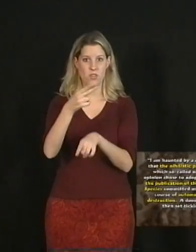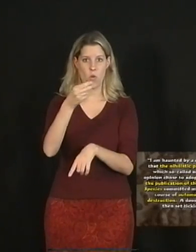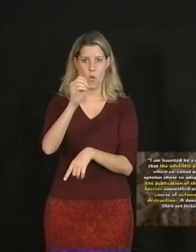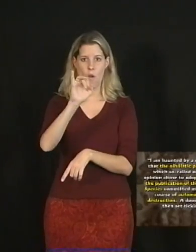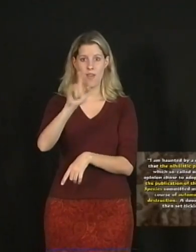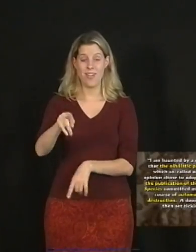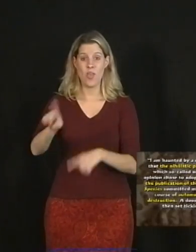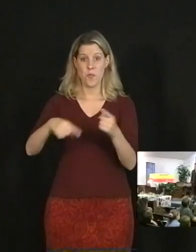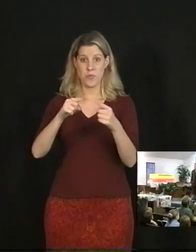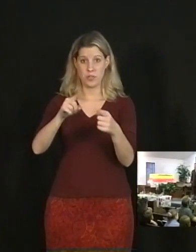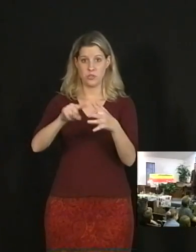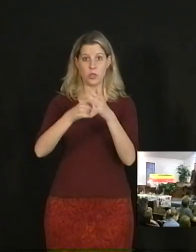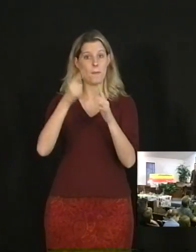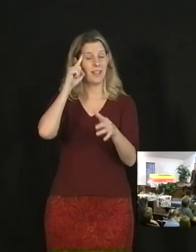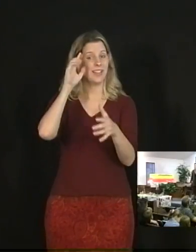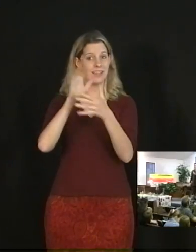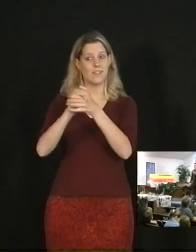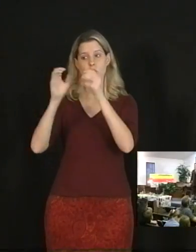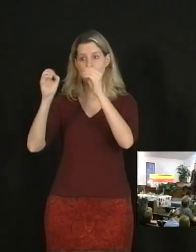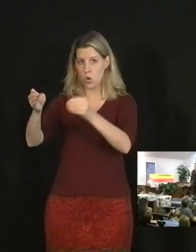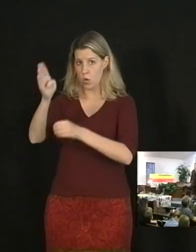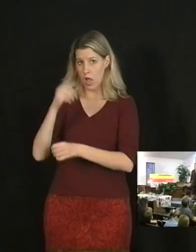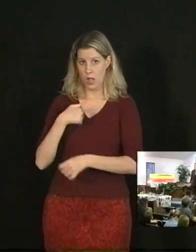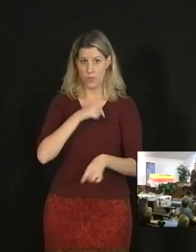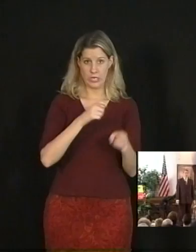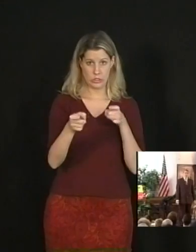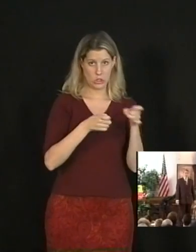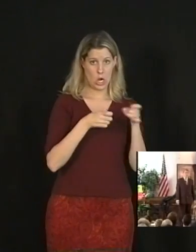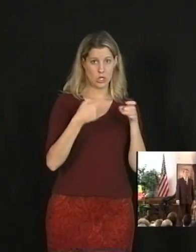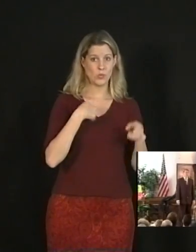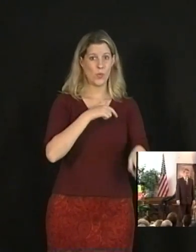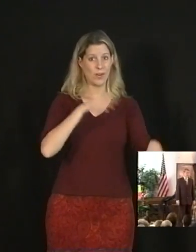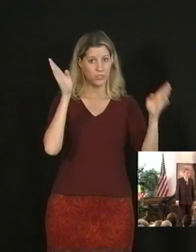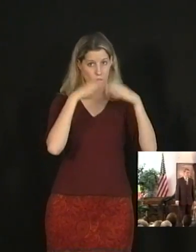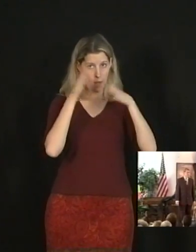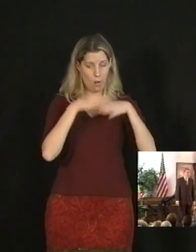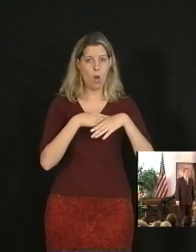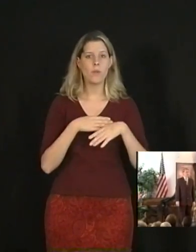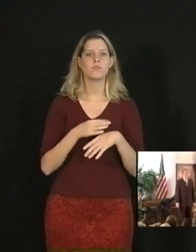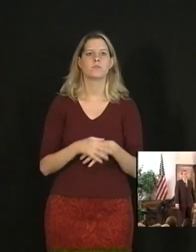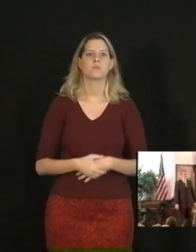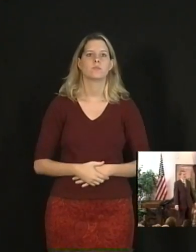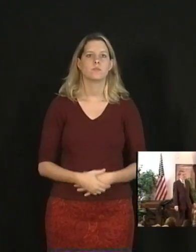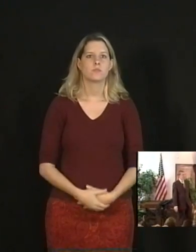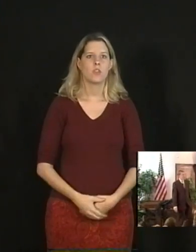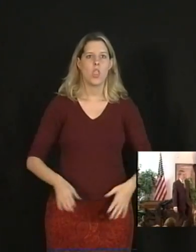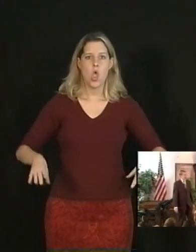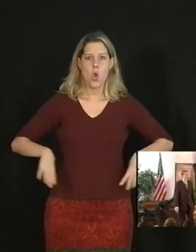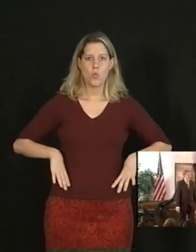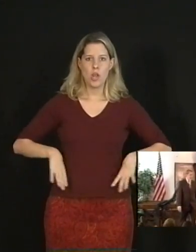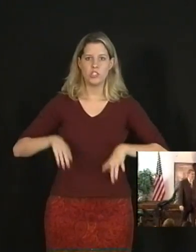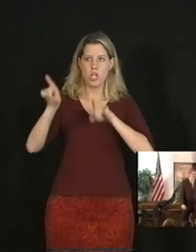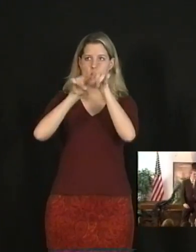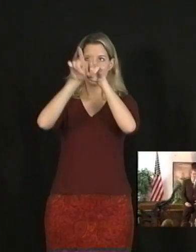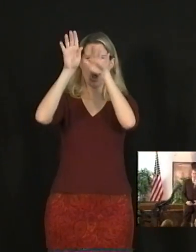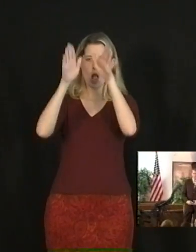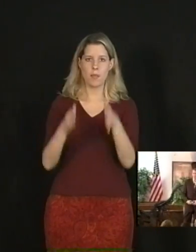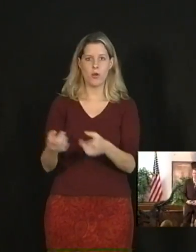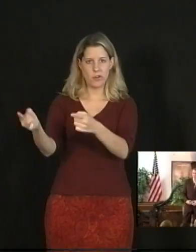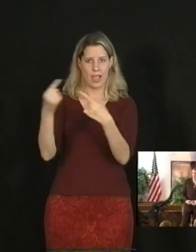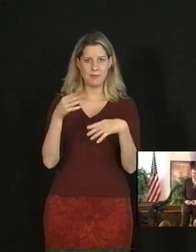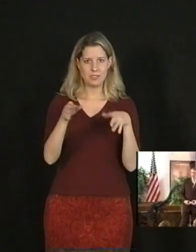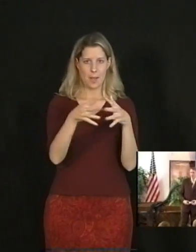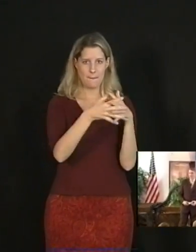Fred. Once you start believing there's no God and we're in charge, then we're in trouble. That's right. There was a Russian atheist astronomer came to America one time,